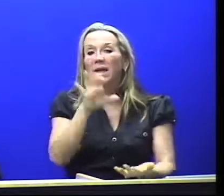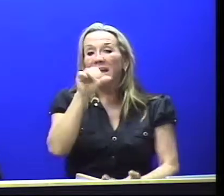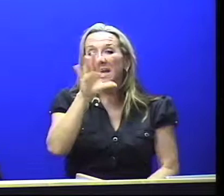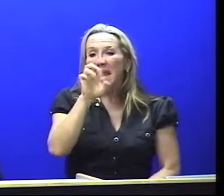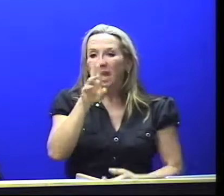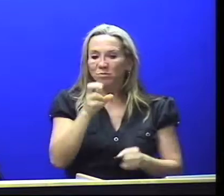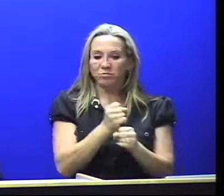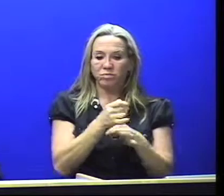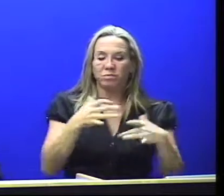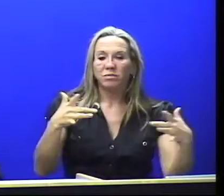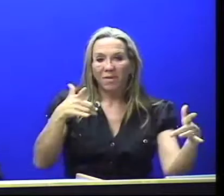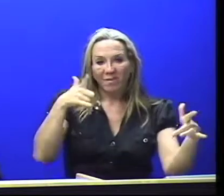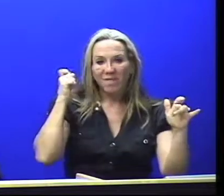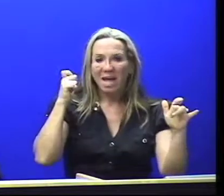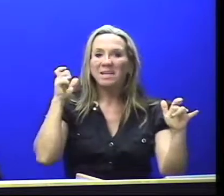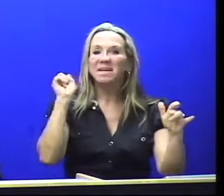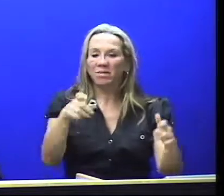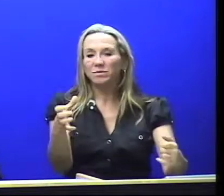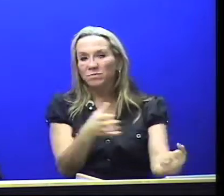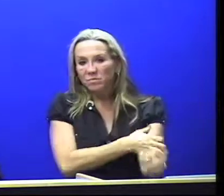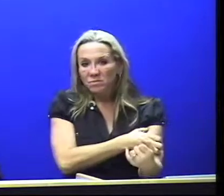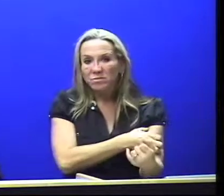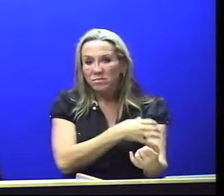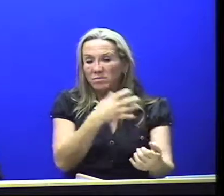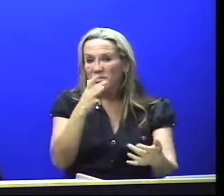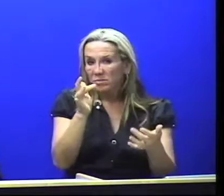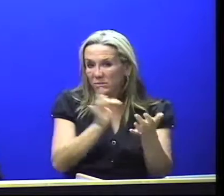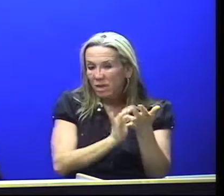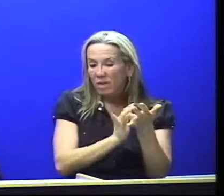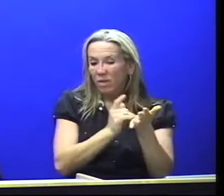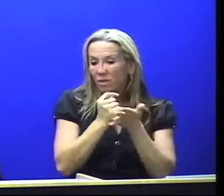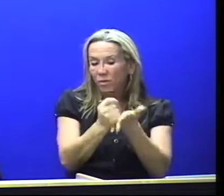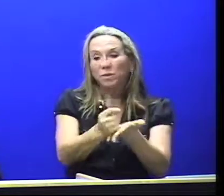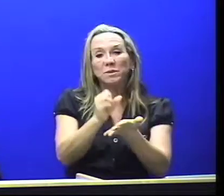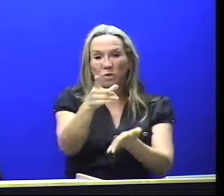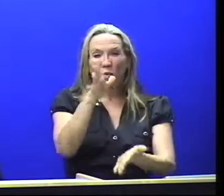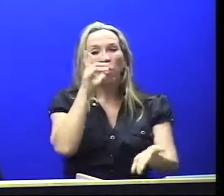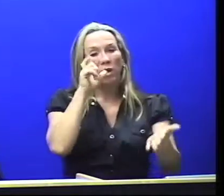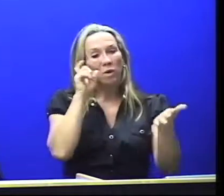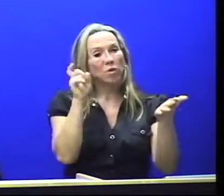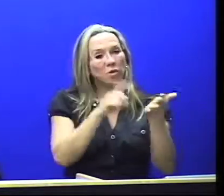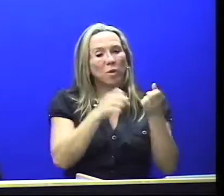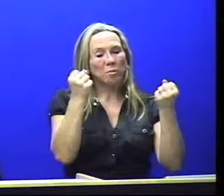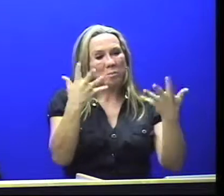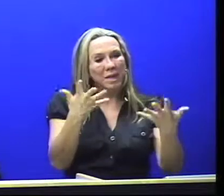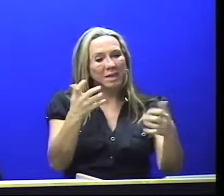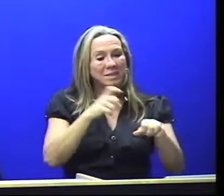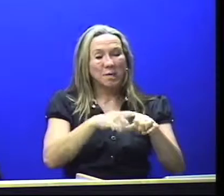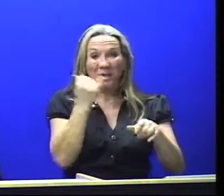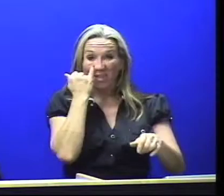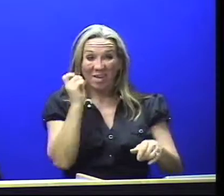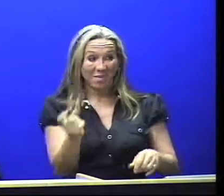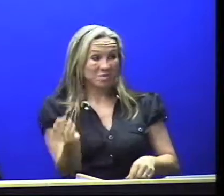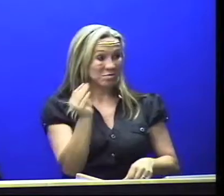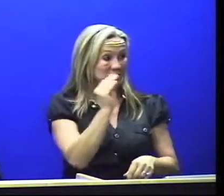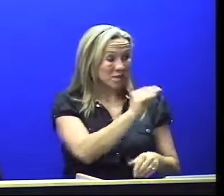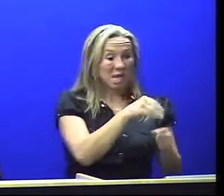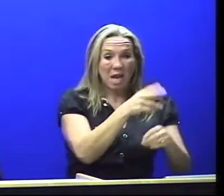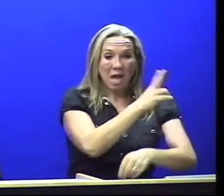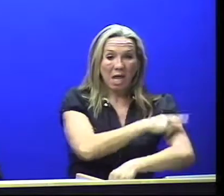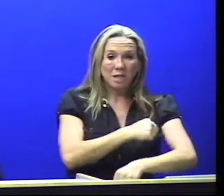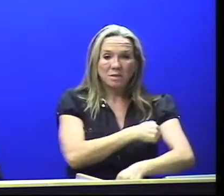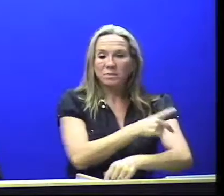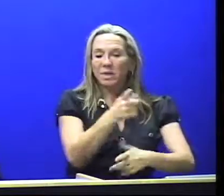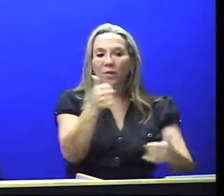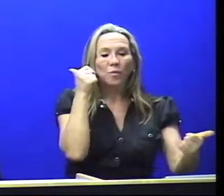growing so fast that you will notice many times that people, again, if they're hospitalized, they won't be into